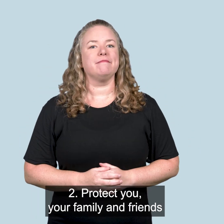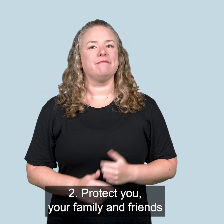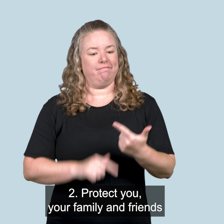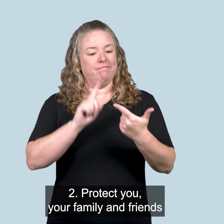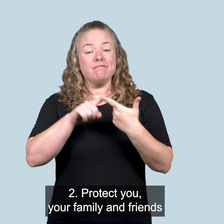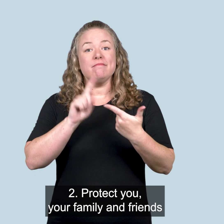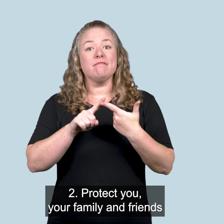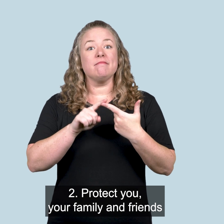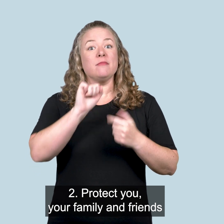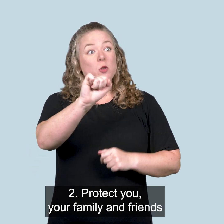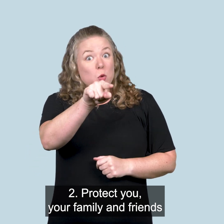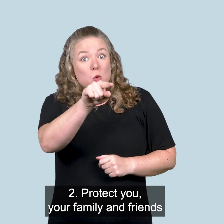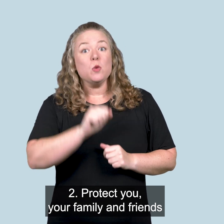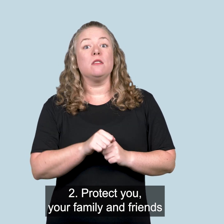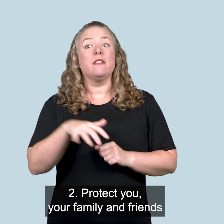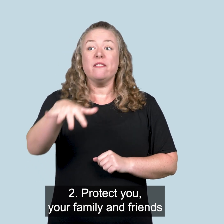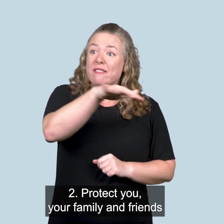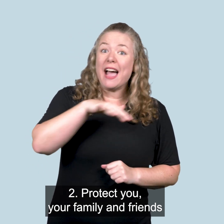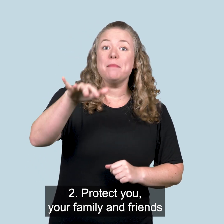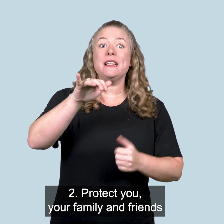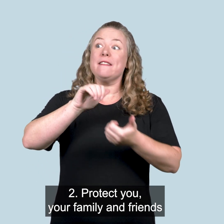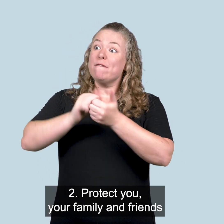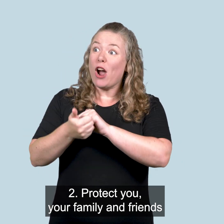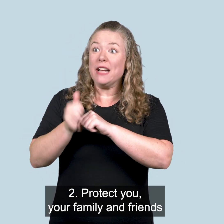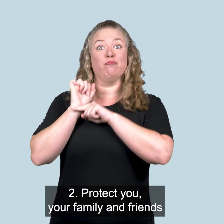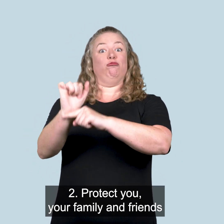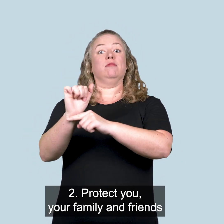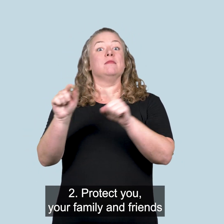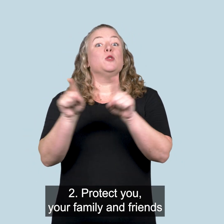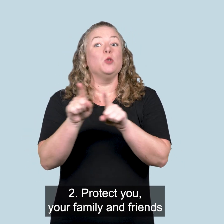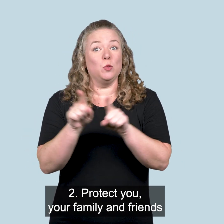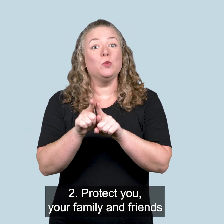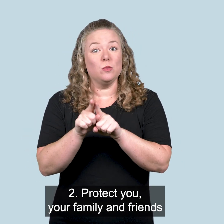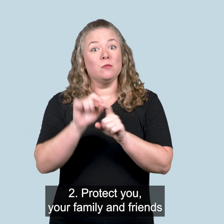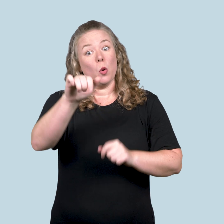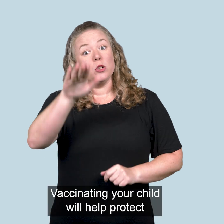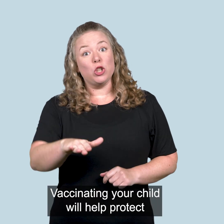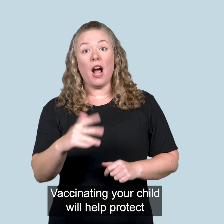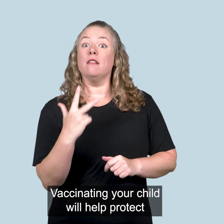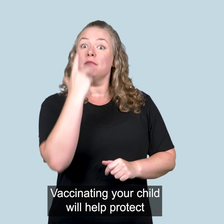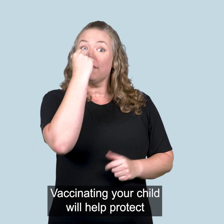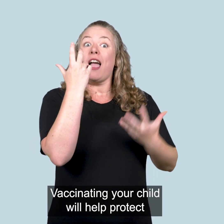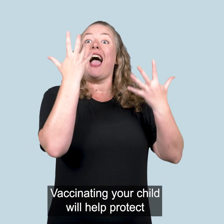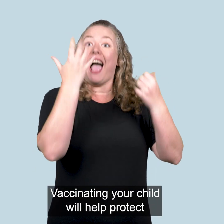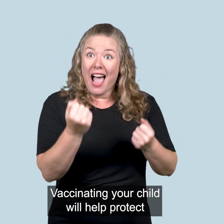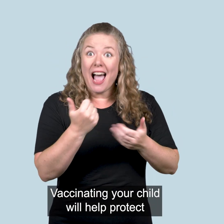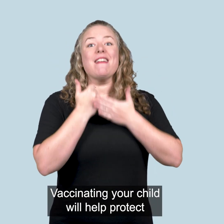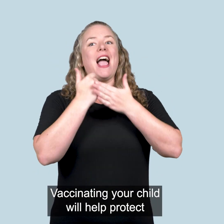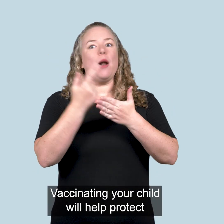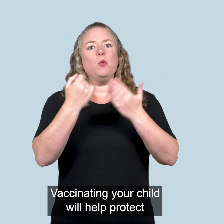2. Protect you, your family, and friends. Vaccinating your child will help